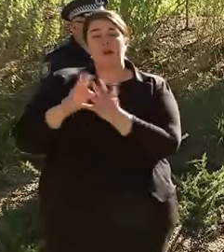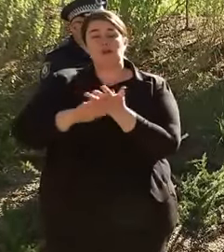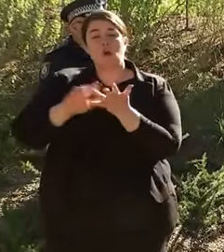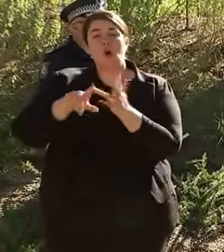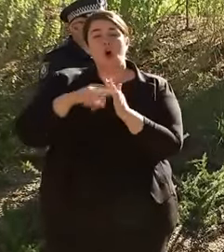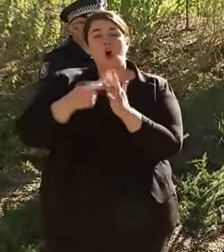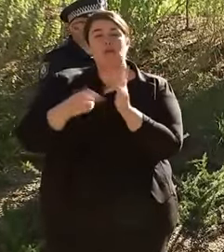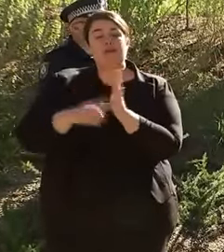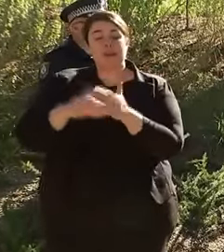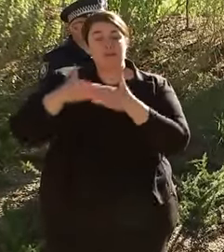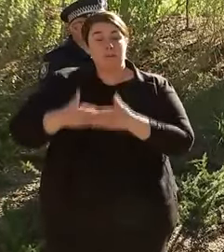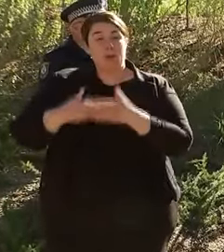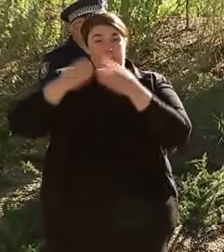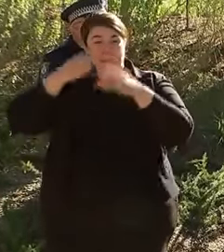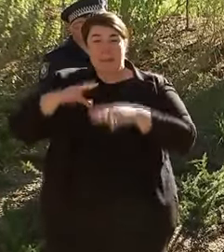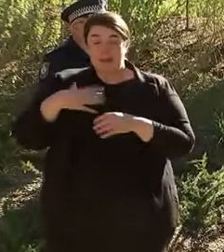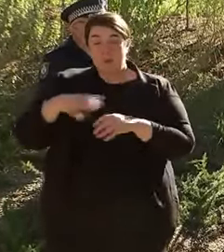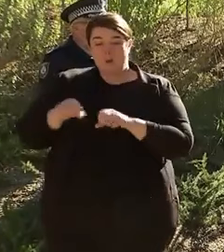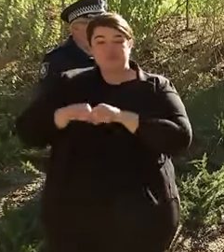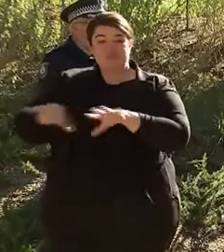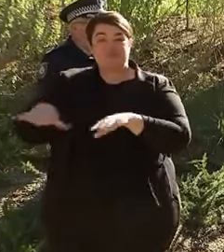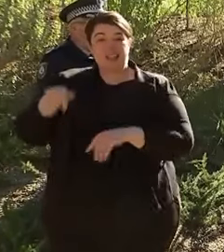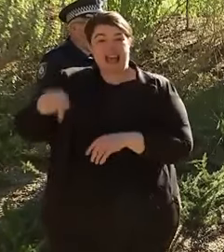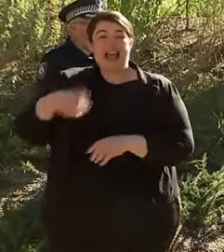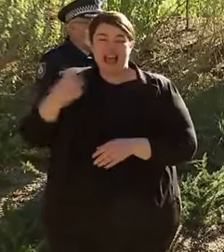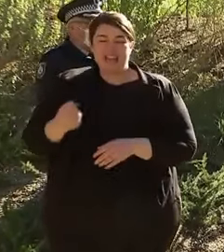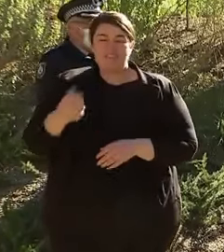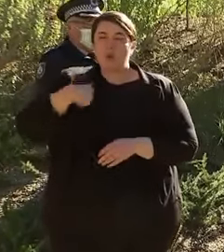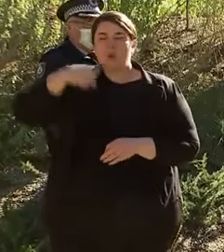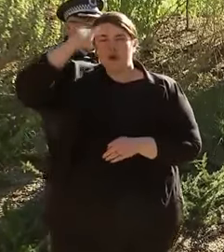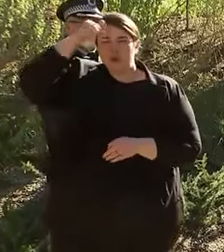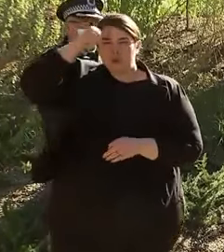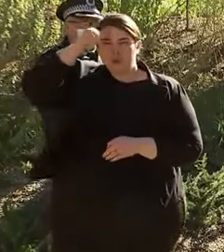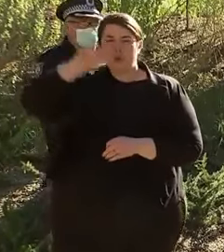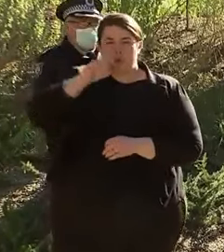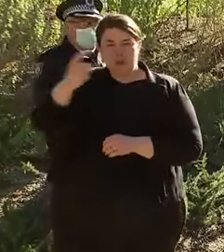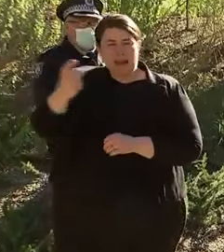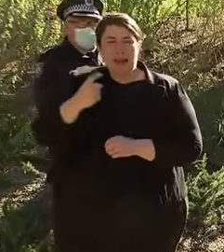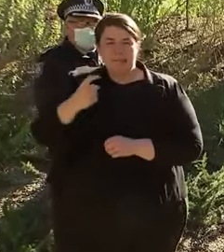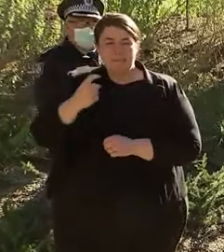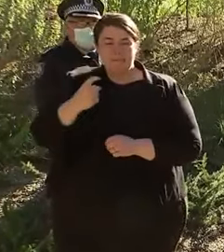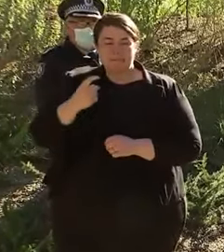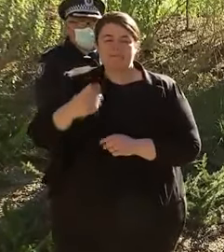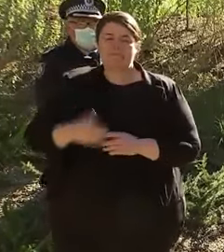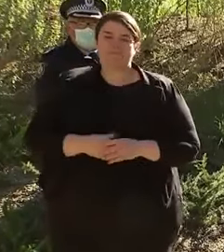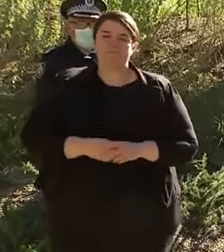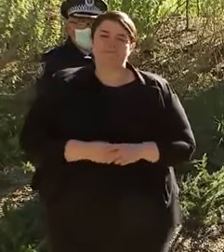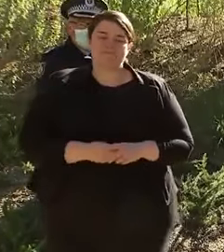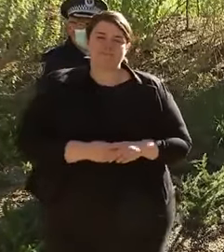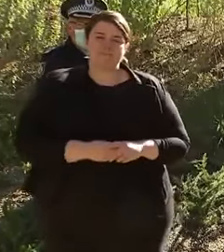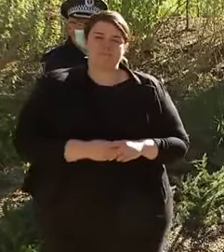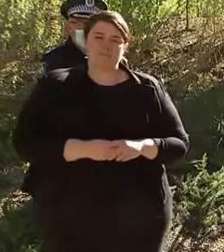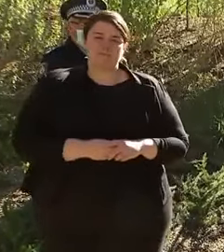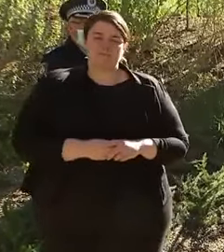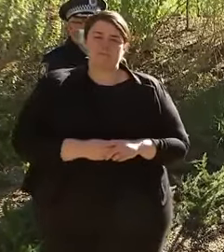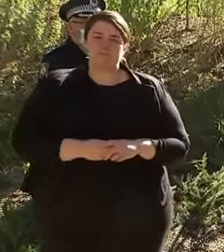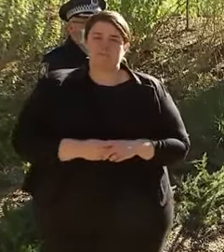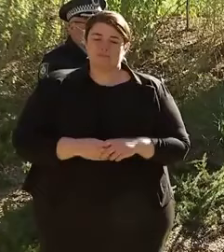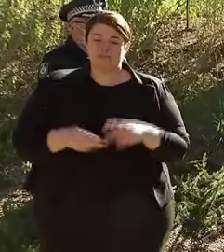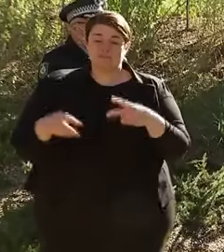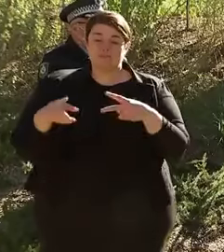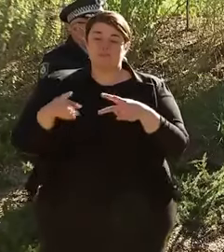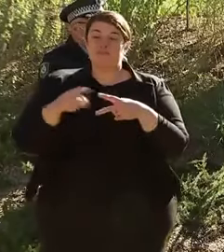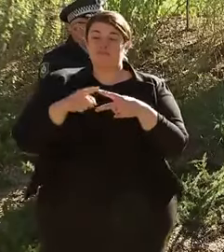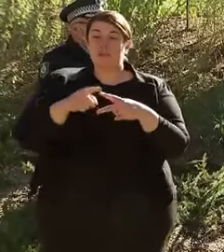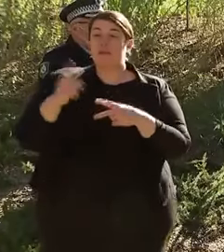party. And again, this is to be expected. There's two factors here that cases may well have transmitted to